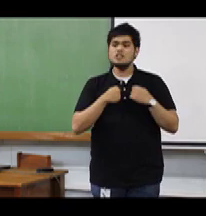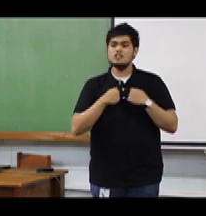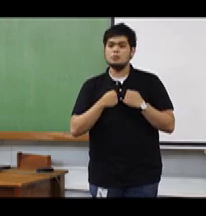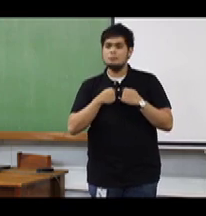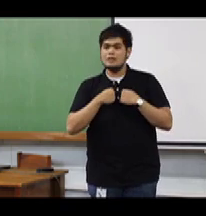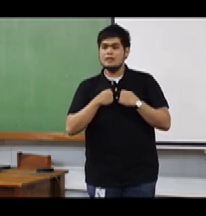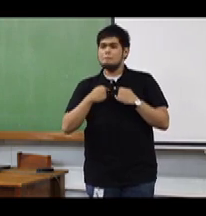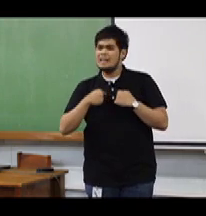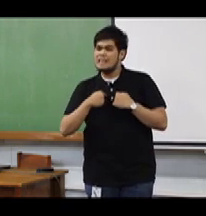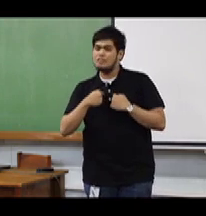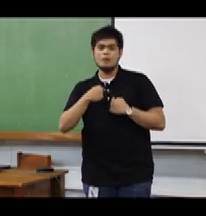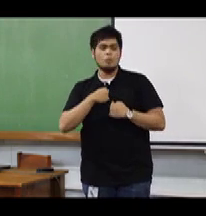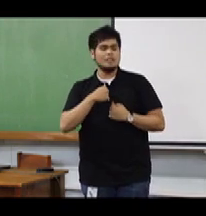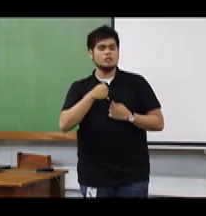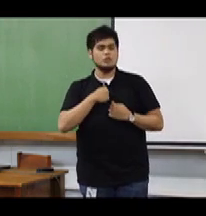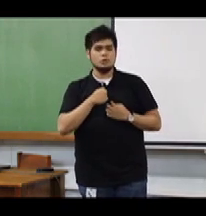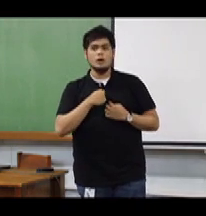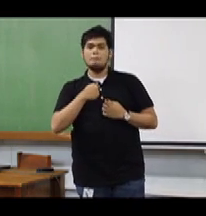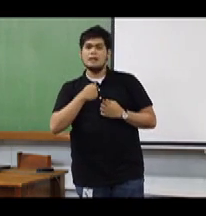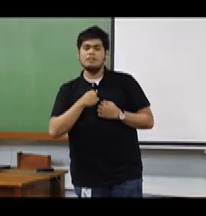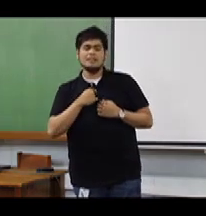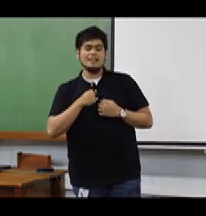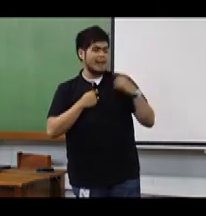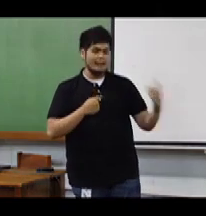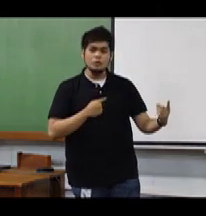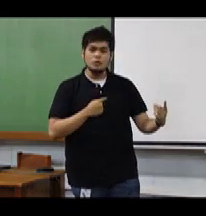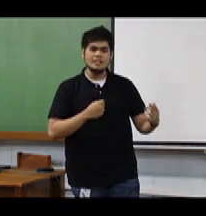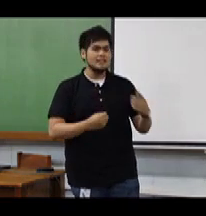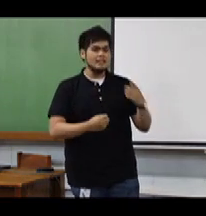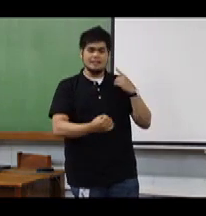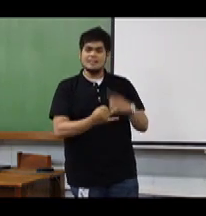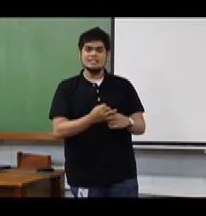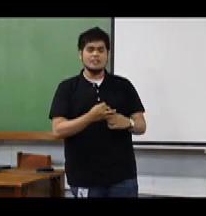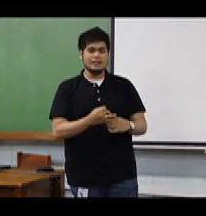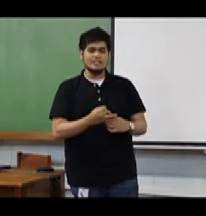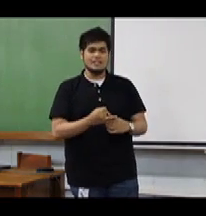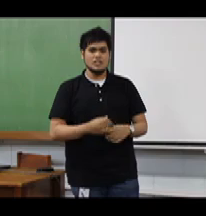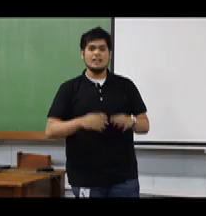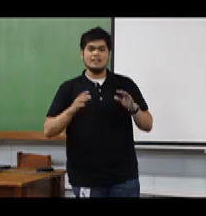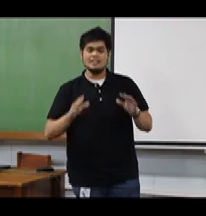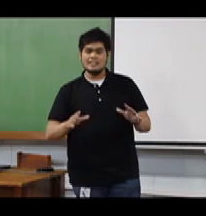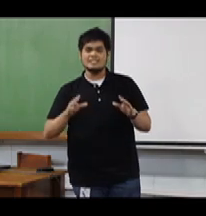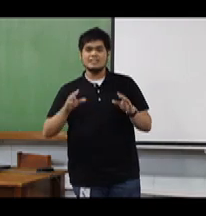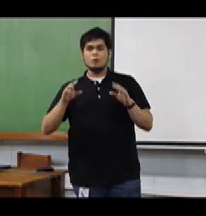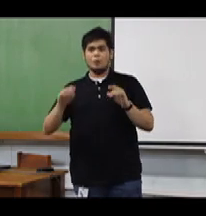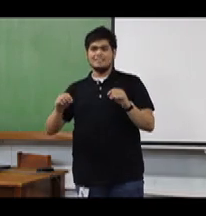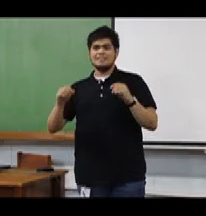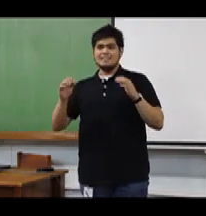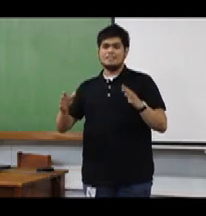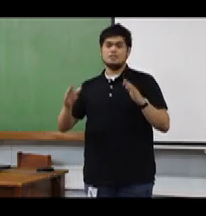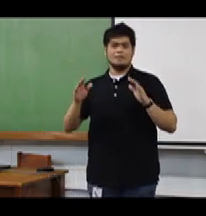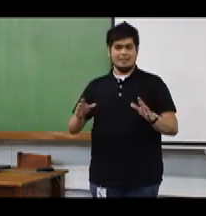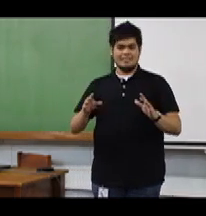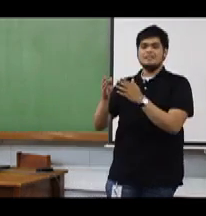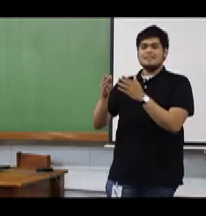start with me believing in what I should do, believing in that I can do this, that this is the right decision, that this is what needs to be done.